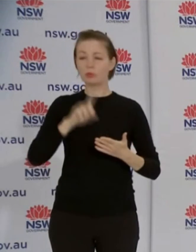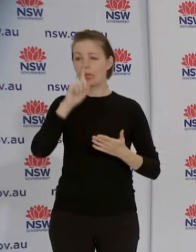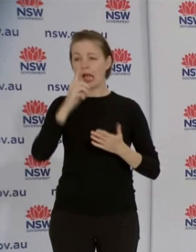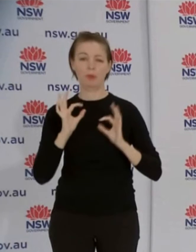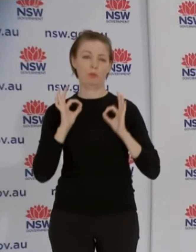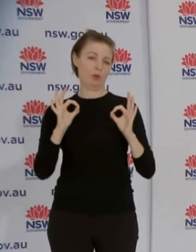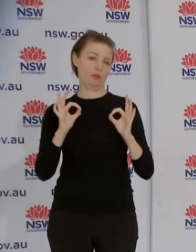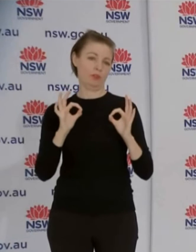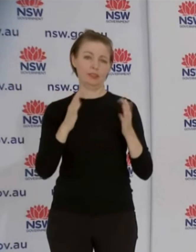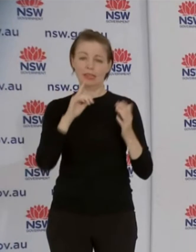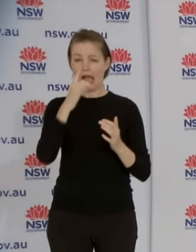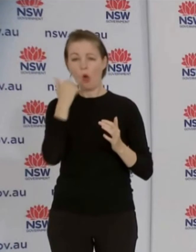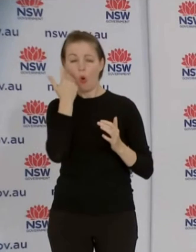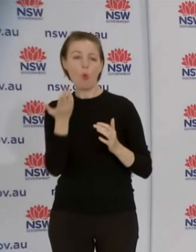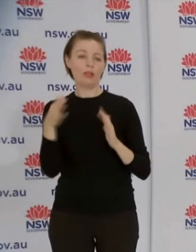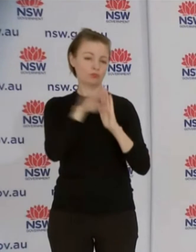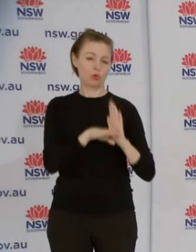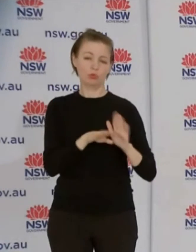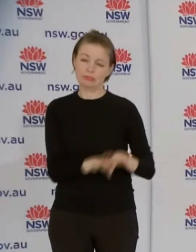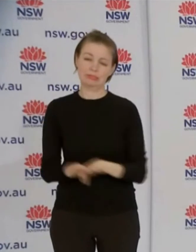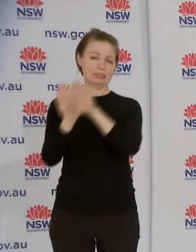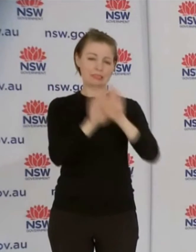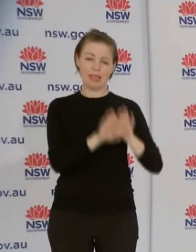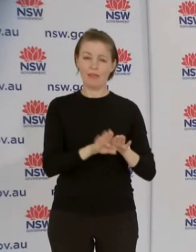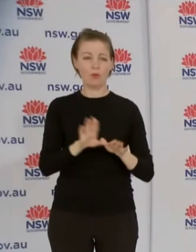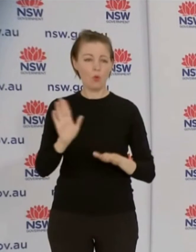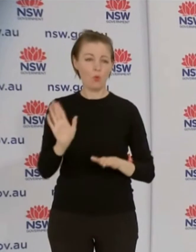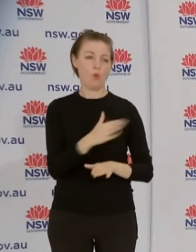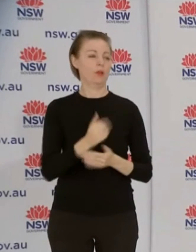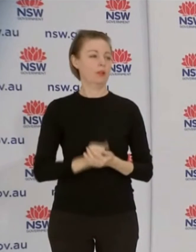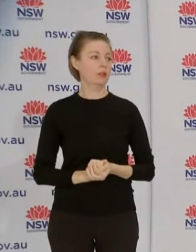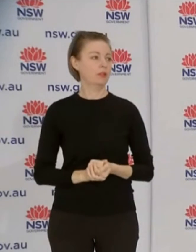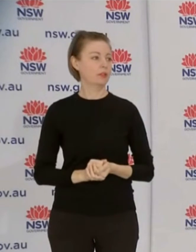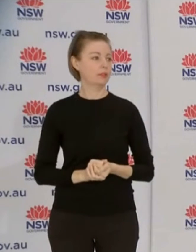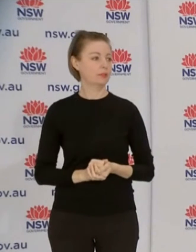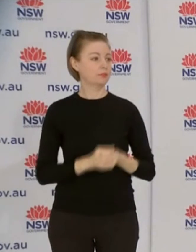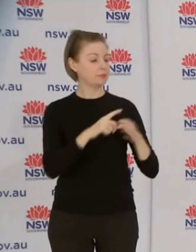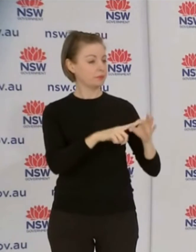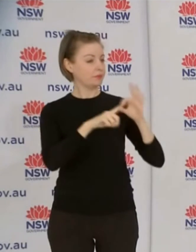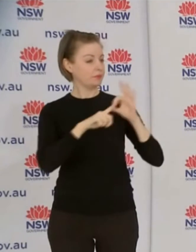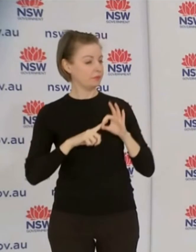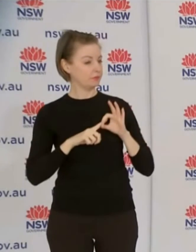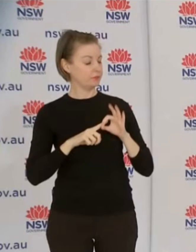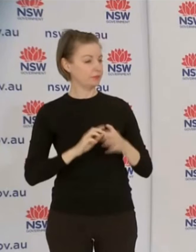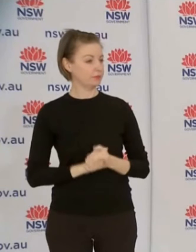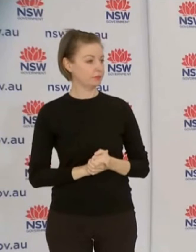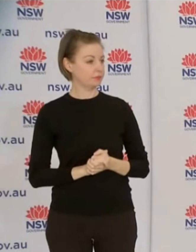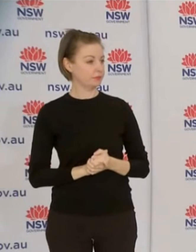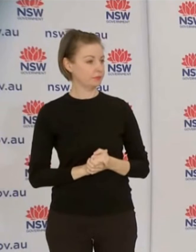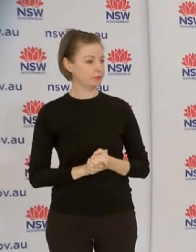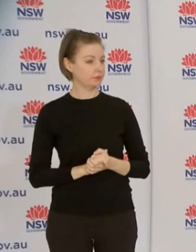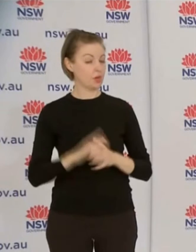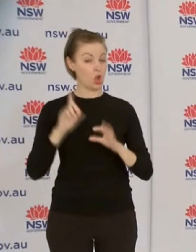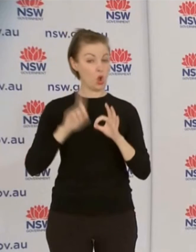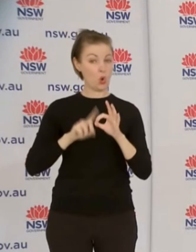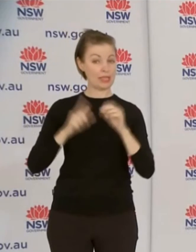just on that, this morning Anastasia Palaszczuk has said that if the New South Wales model is what's going to be adopted, that there needs to be serious discussions.